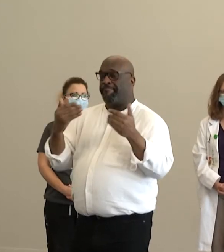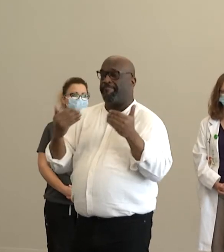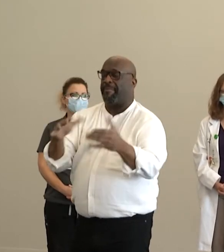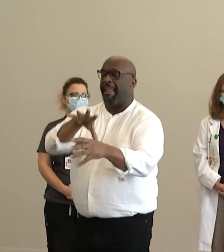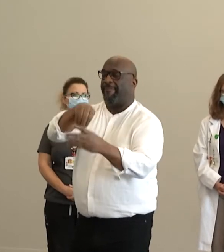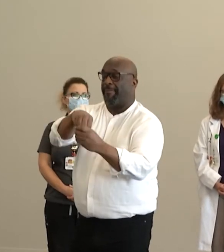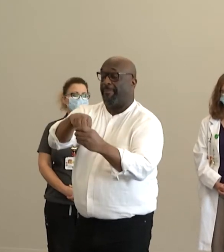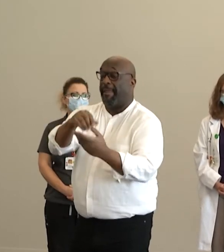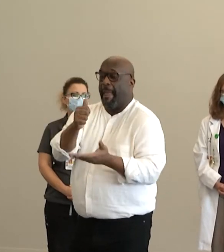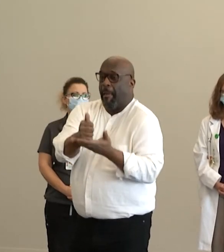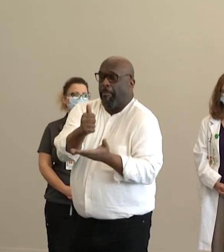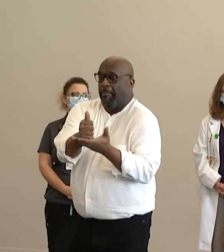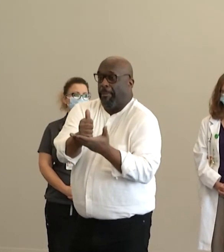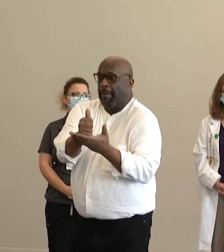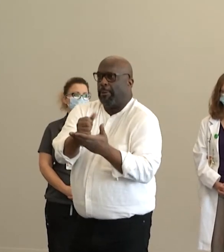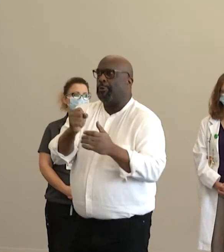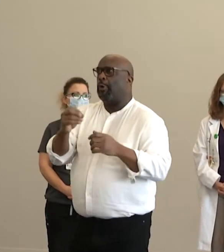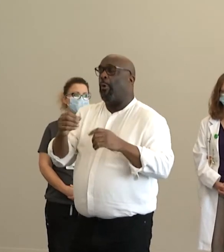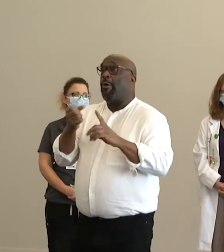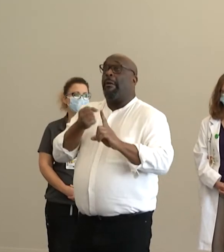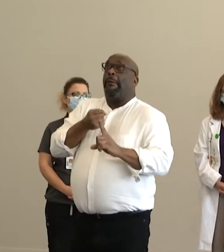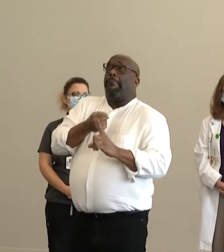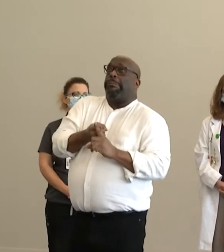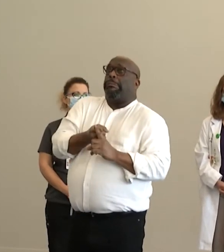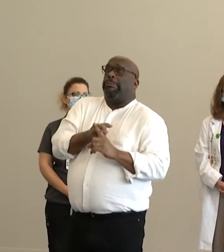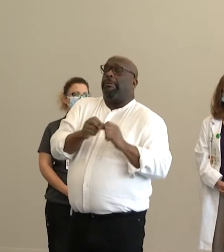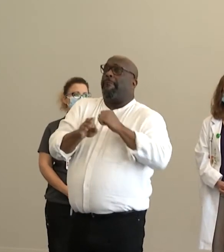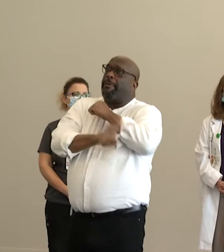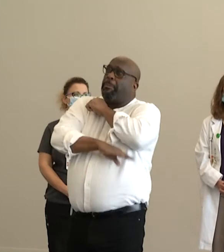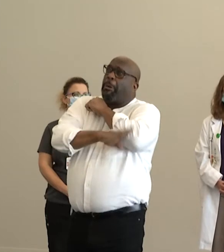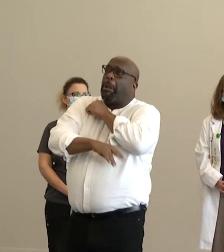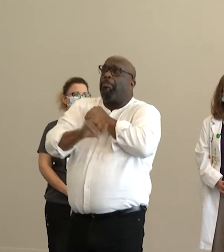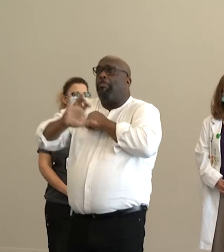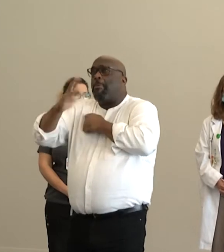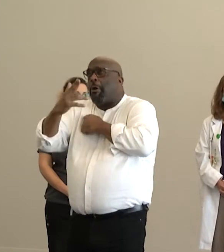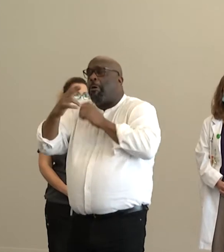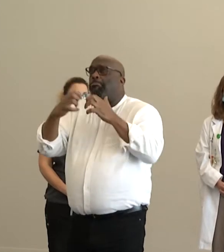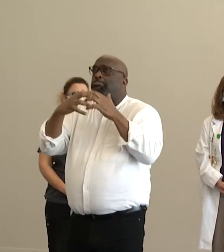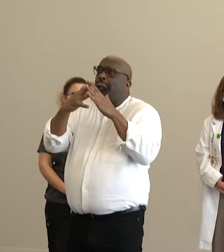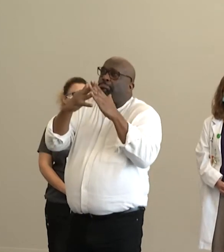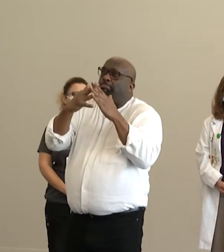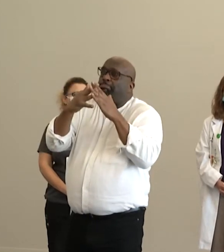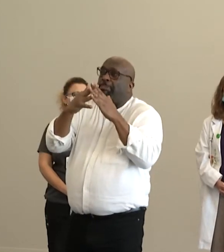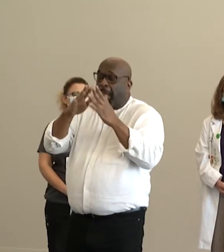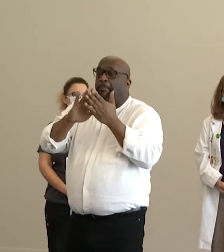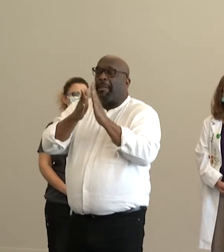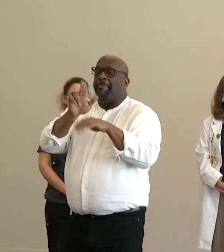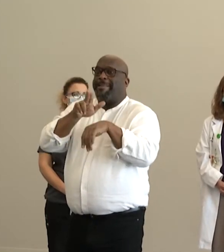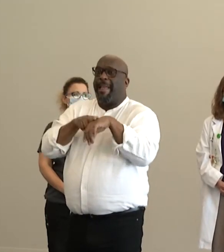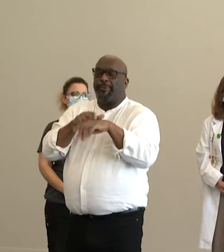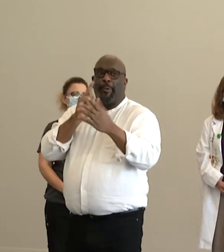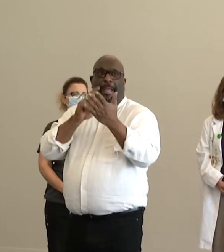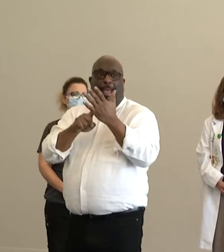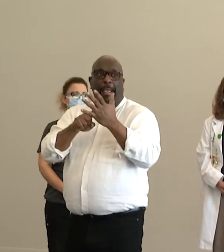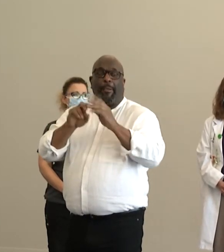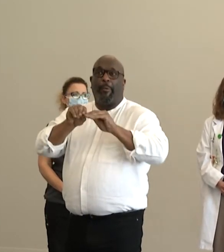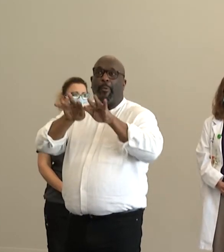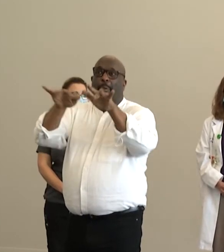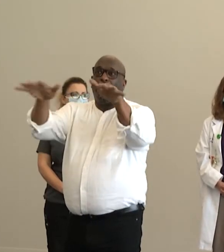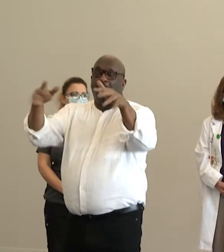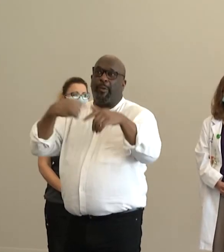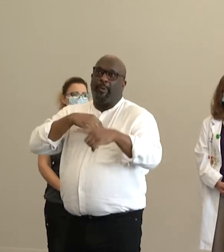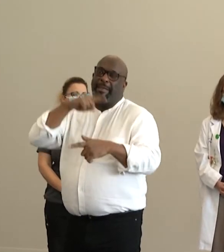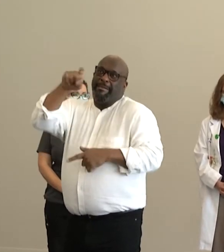almost immediately, that end of February, early March, when it became nationally recognized that we were all going to